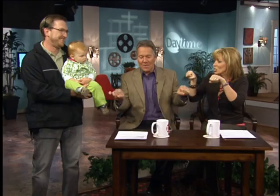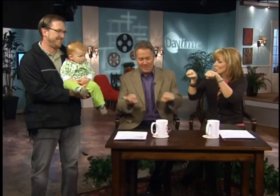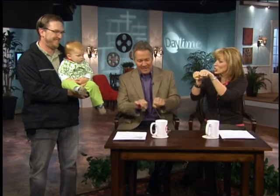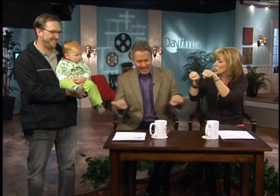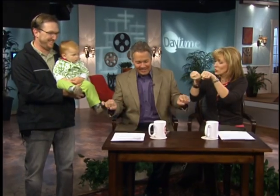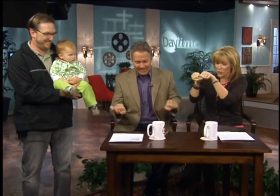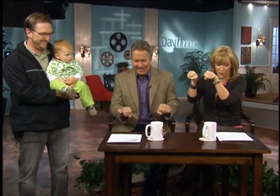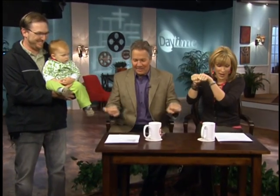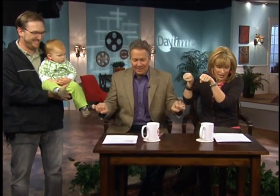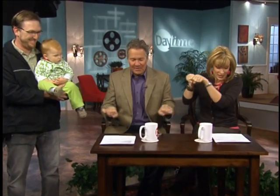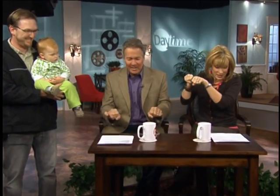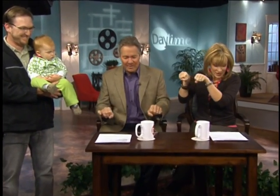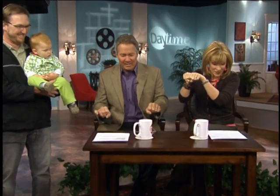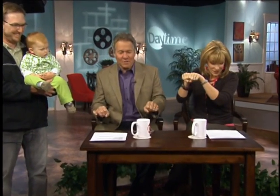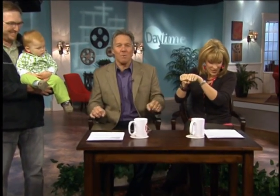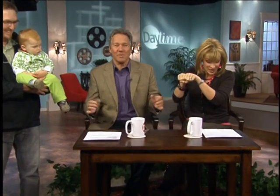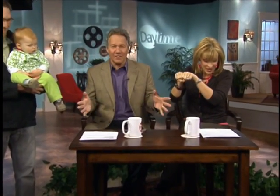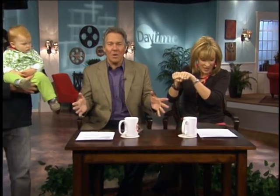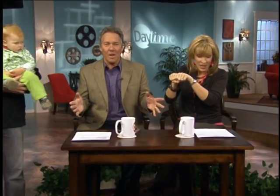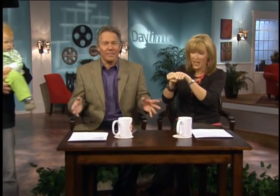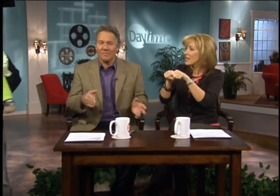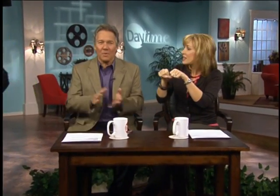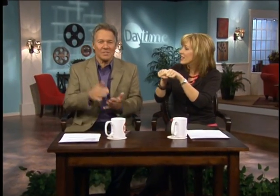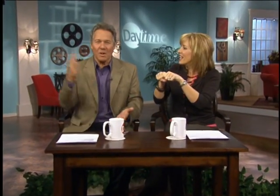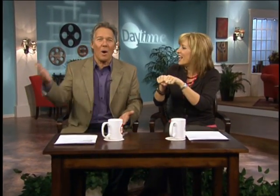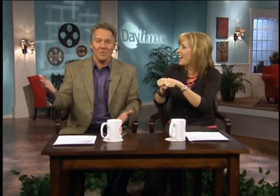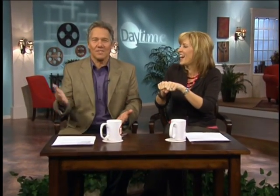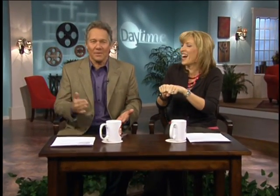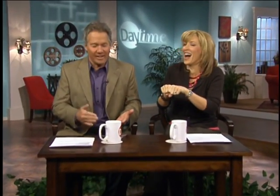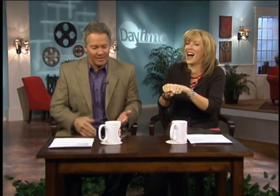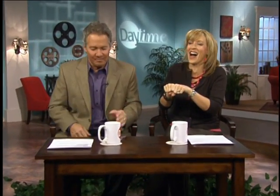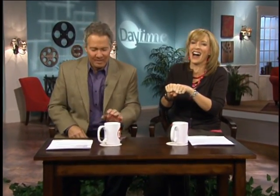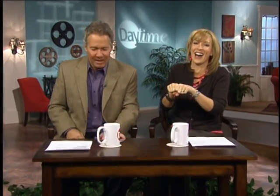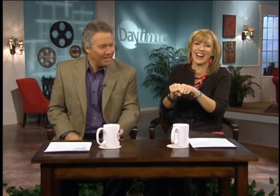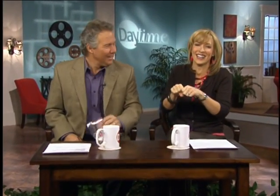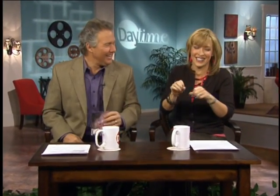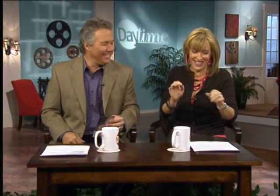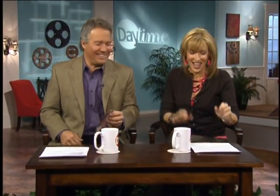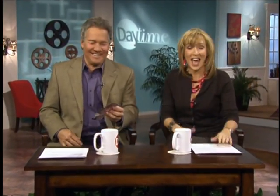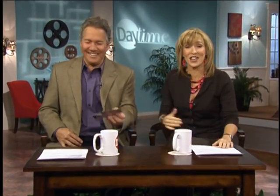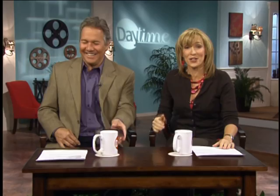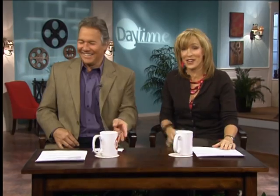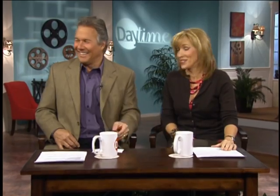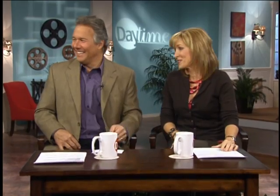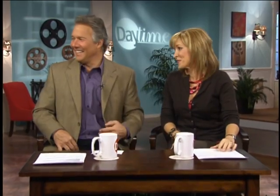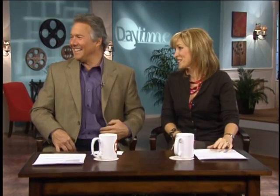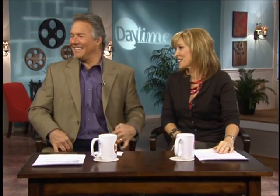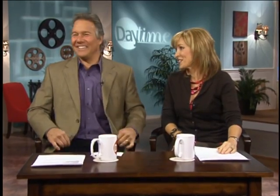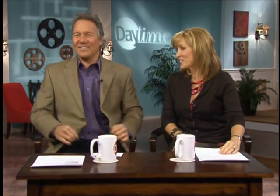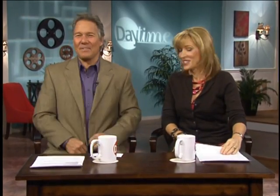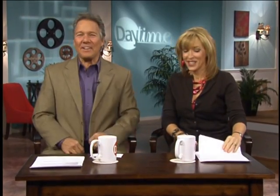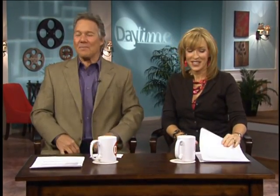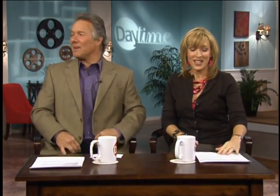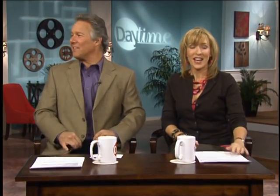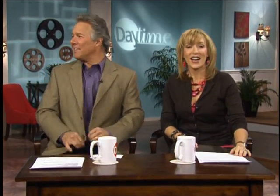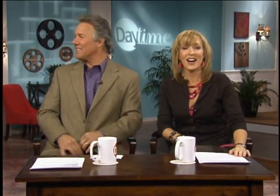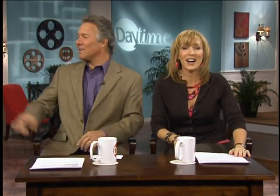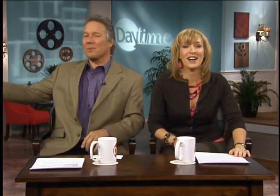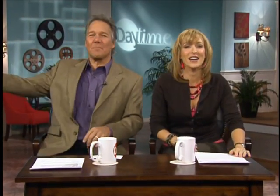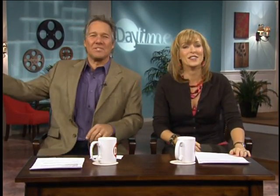Just the shoes are They don't go together unless you're mowing the lawn. Then, of course, they always go together. At your house in particular. Anyway, thank you, Ben. Thank you, Dana. We're going to be